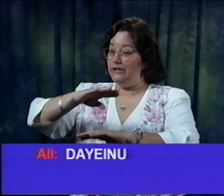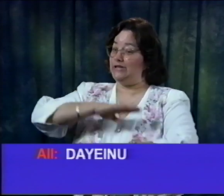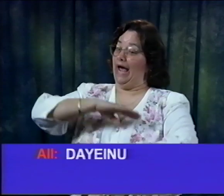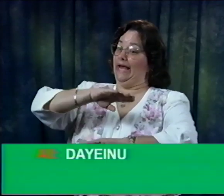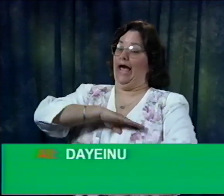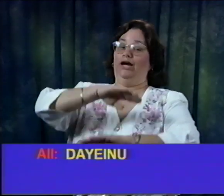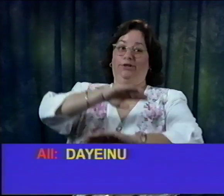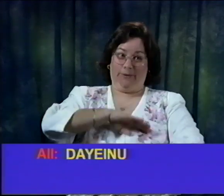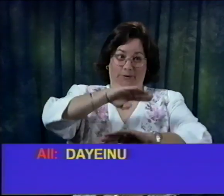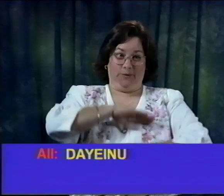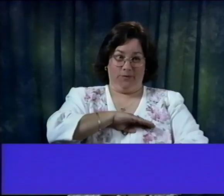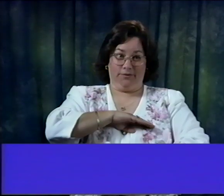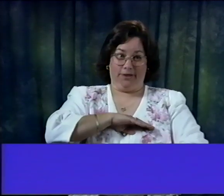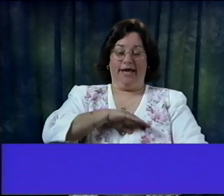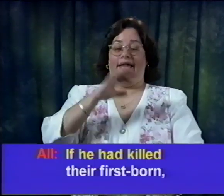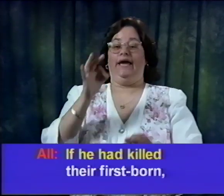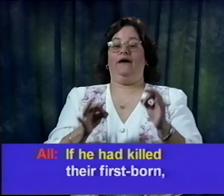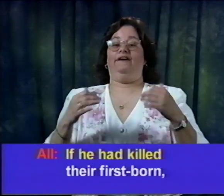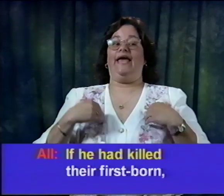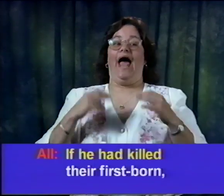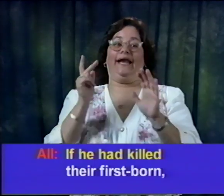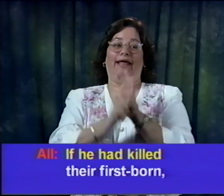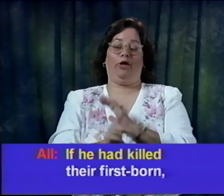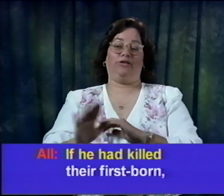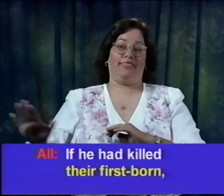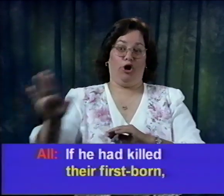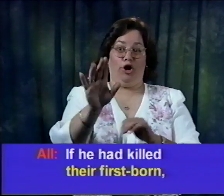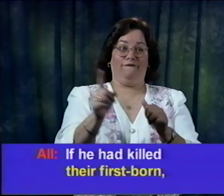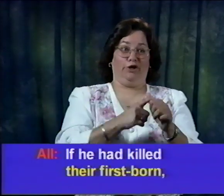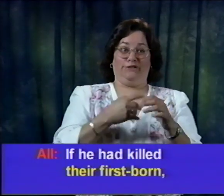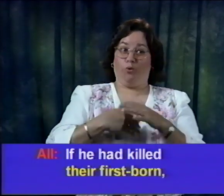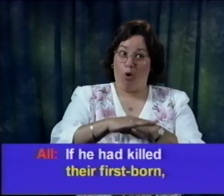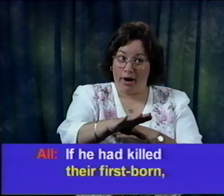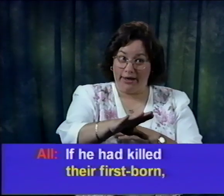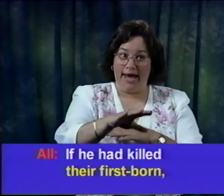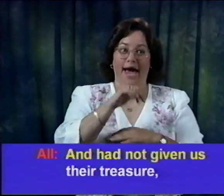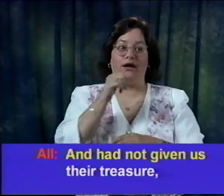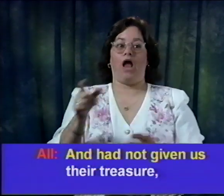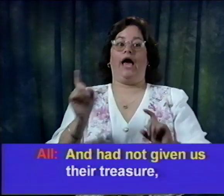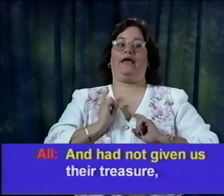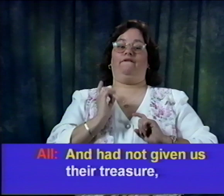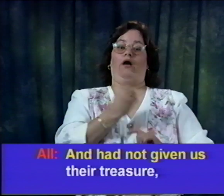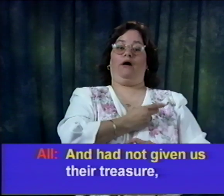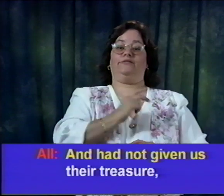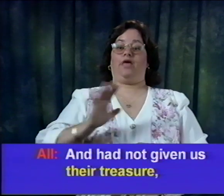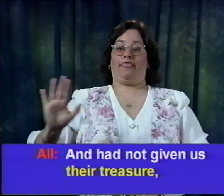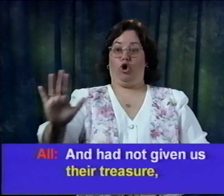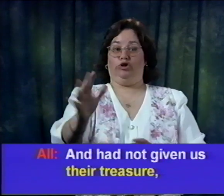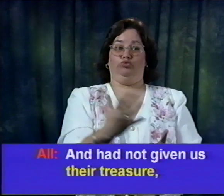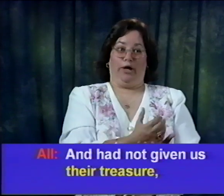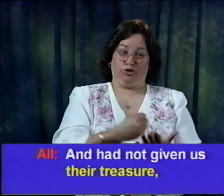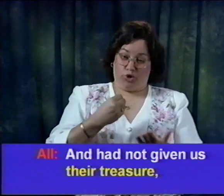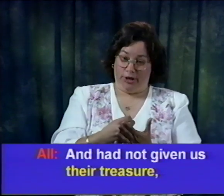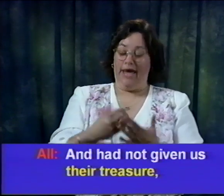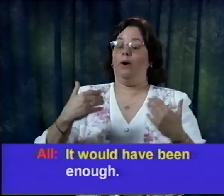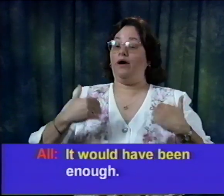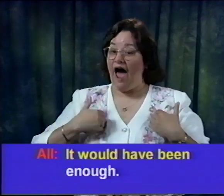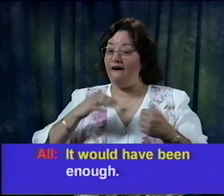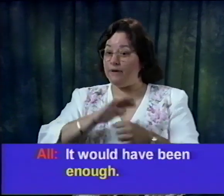enough. Dayenu. If he had killed their firstborn and had not given us their treasure, it